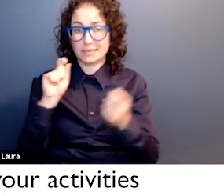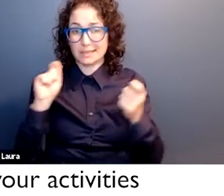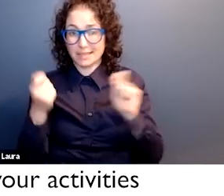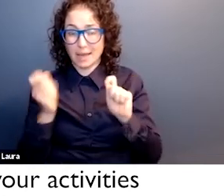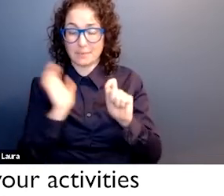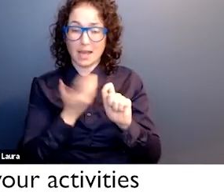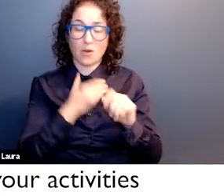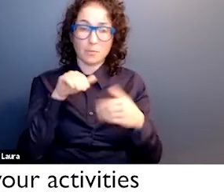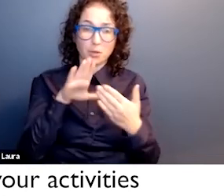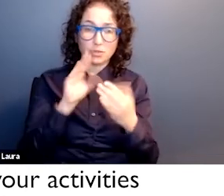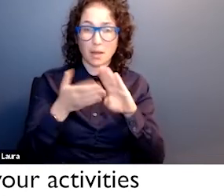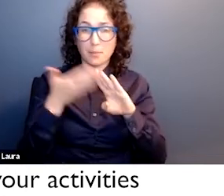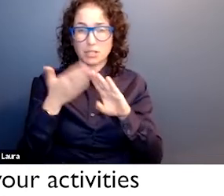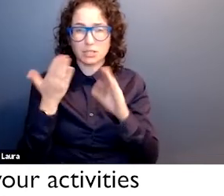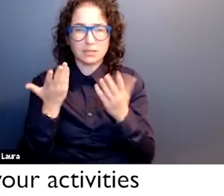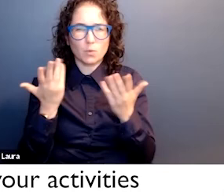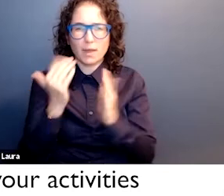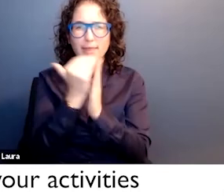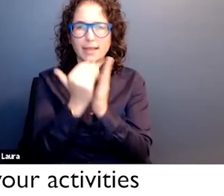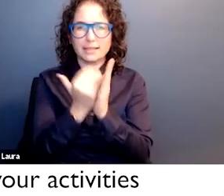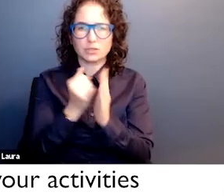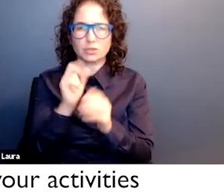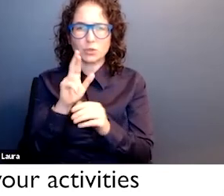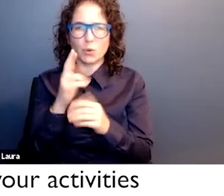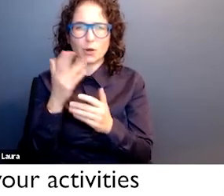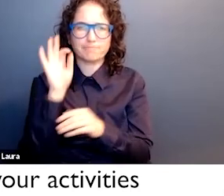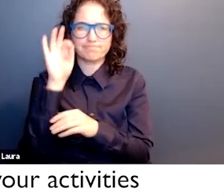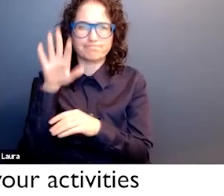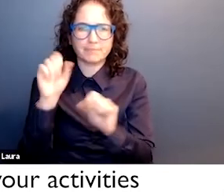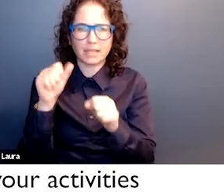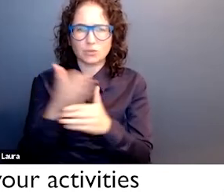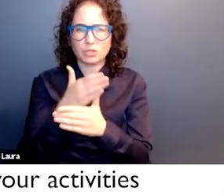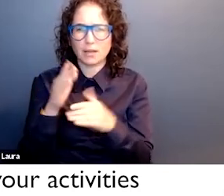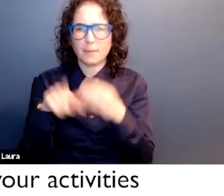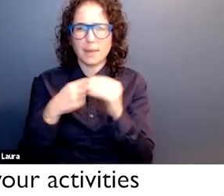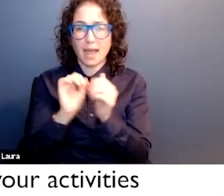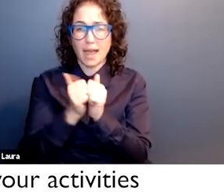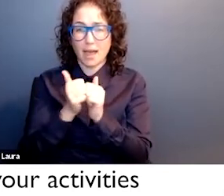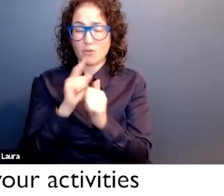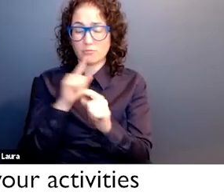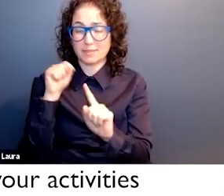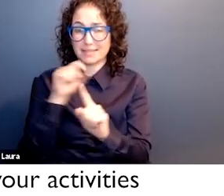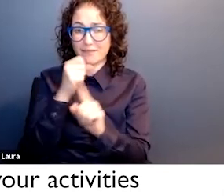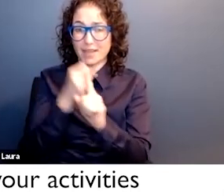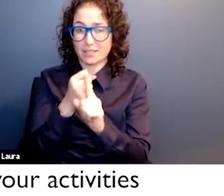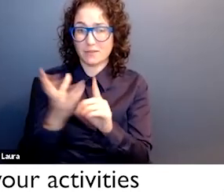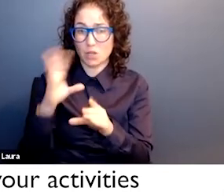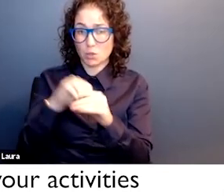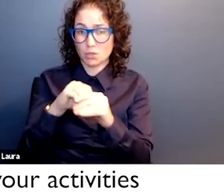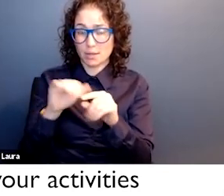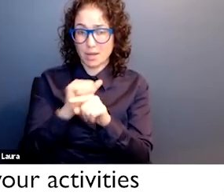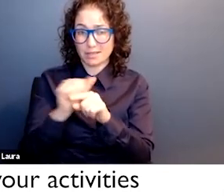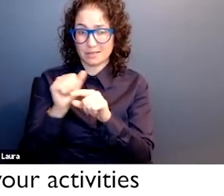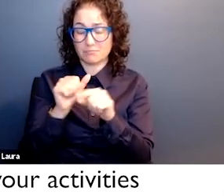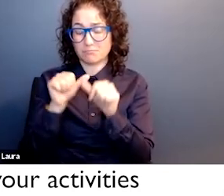approaches, what lessons or insights can you share about how this has affected inclusionary practices across